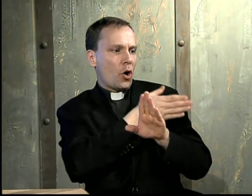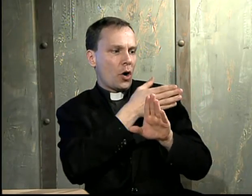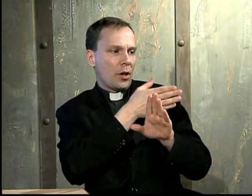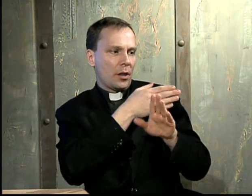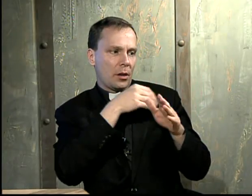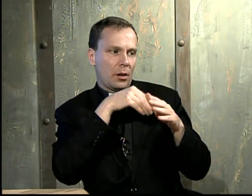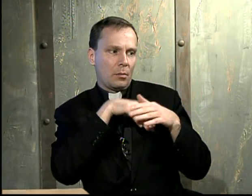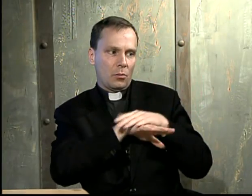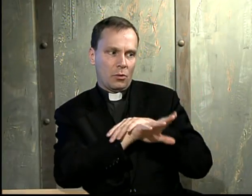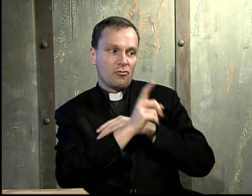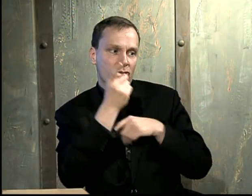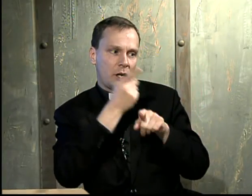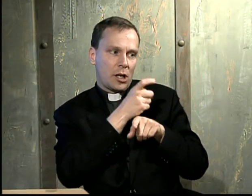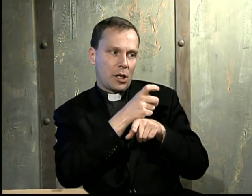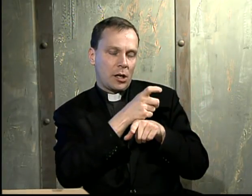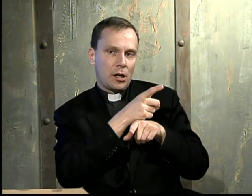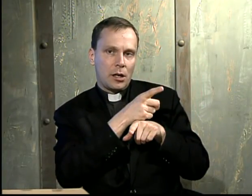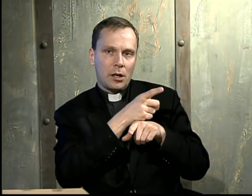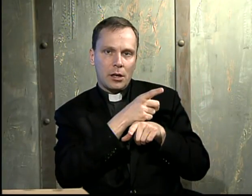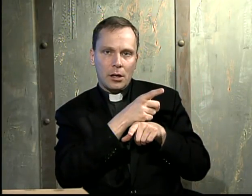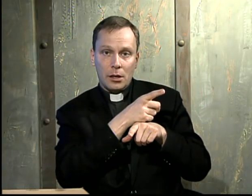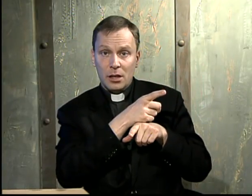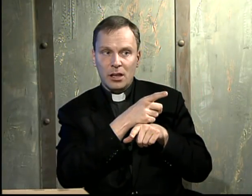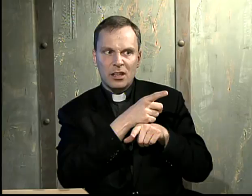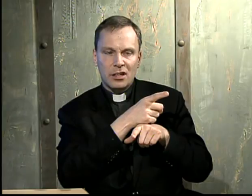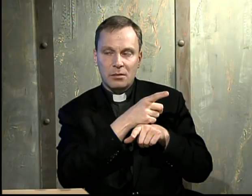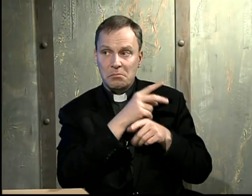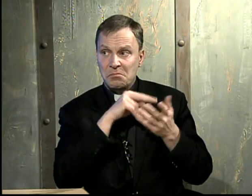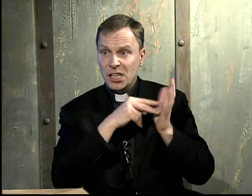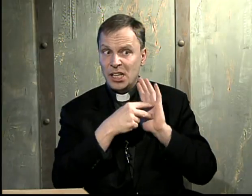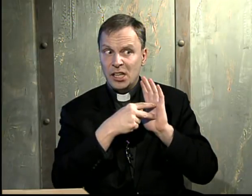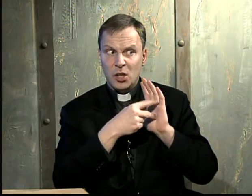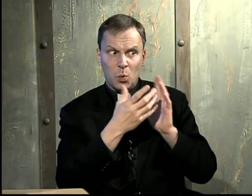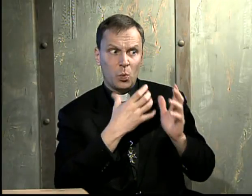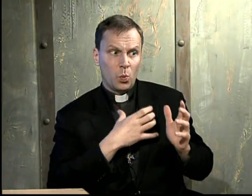I bet you probably wish you knew that before your child was born.